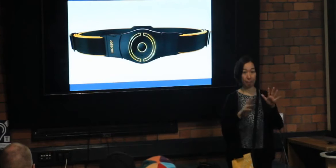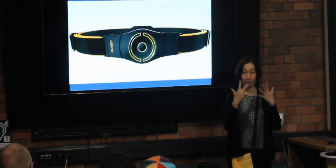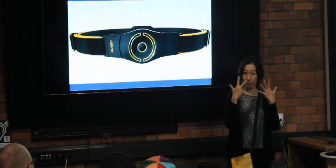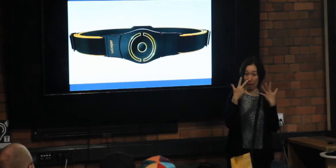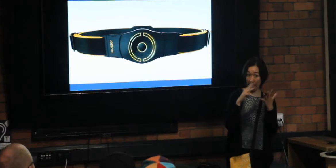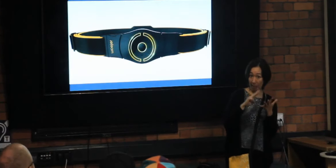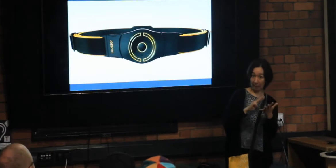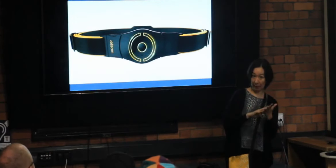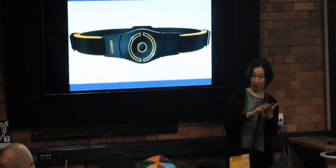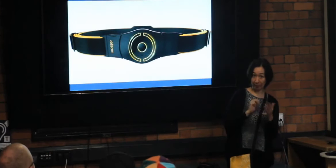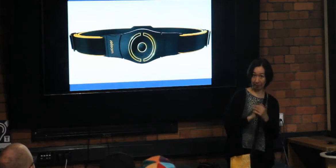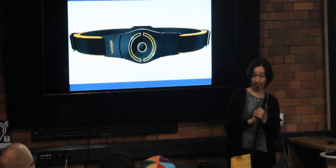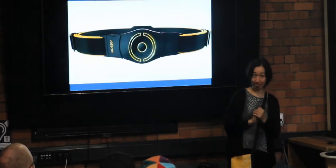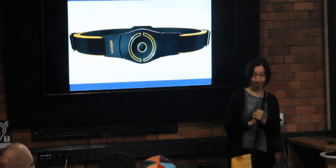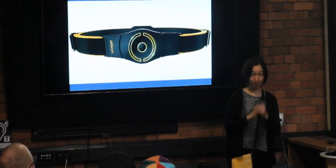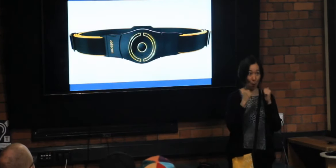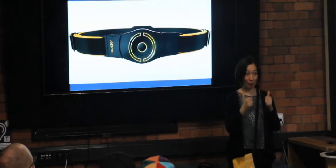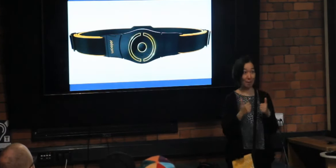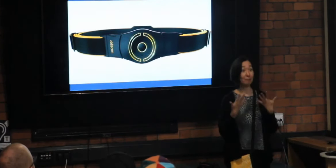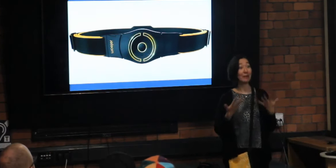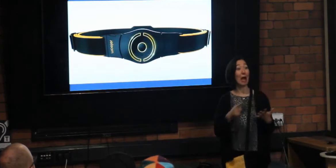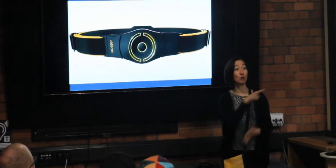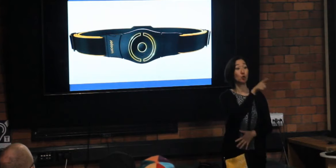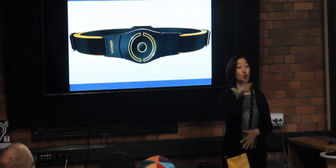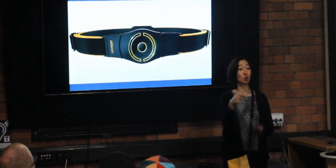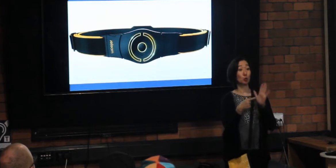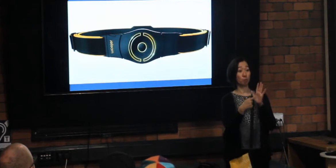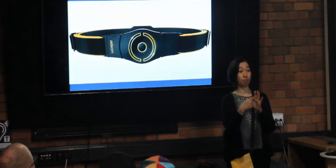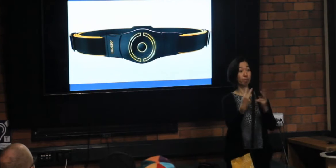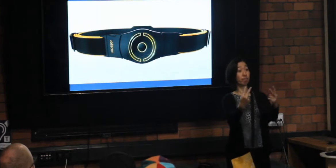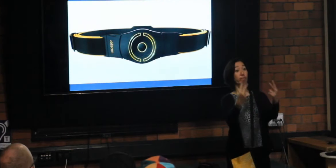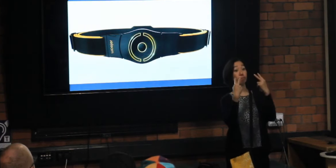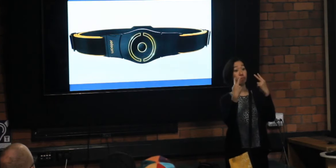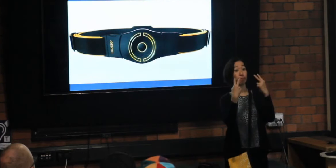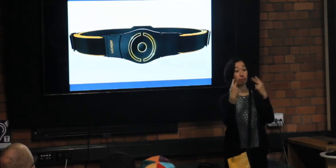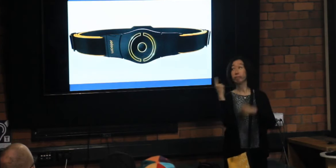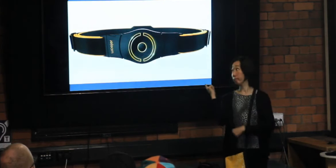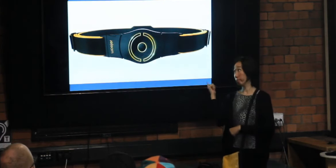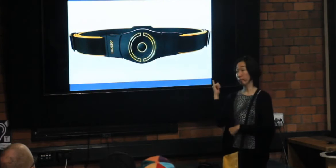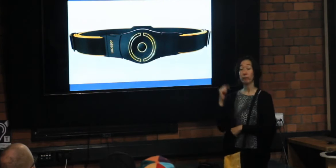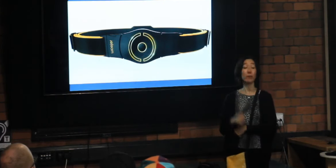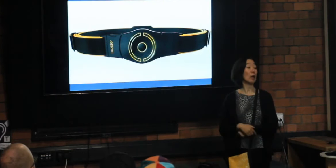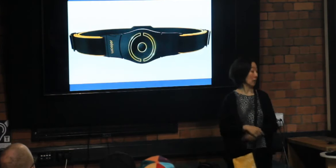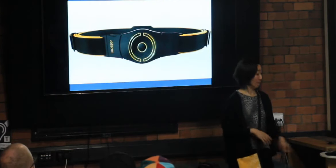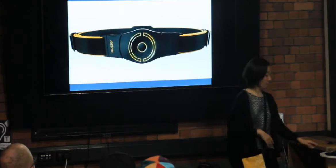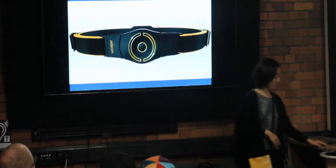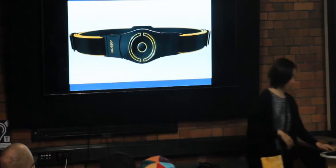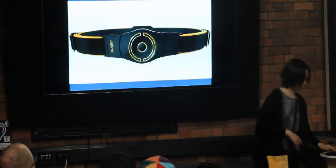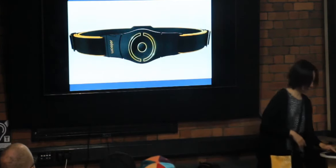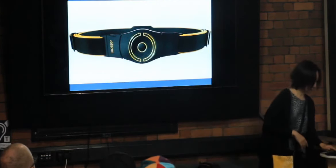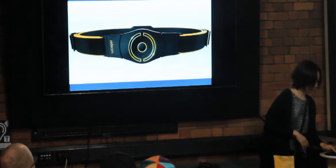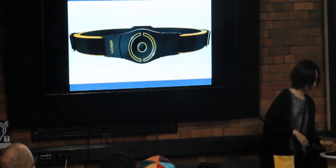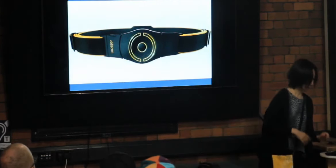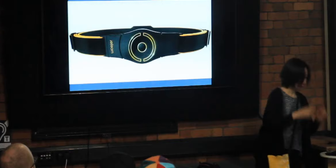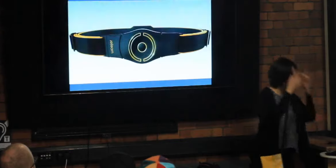8-minute extract which has the sign mime element incorporated into your experience today, and